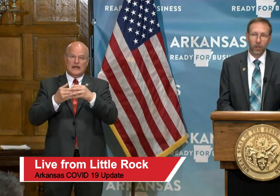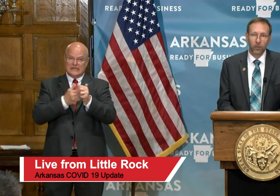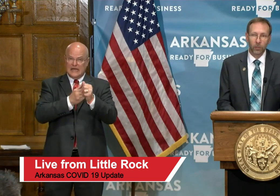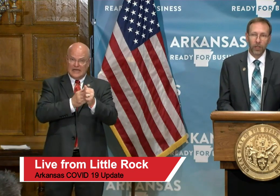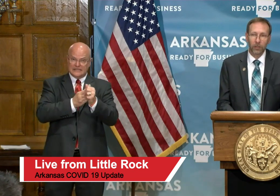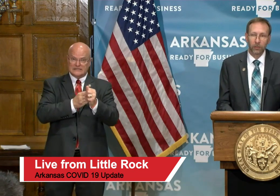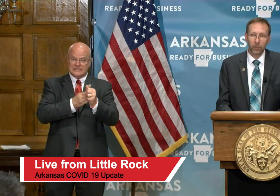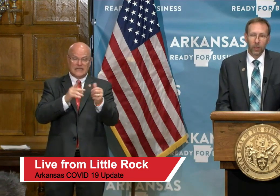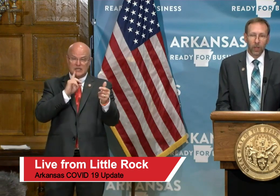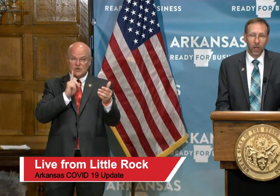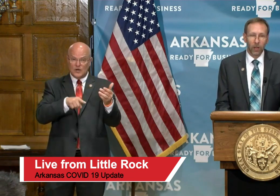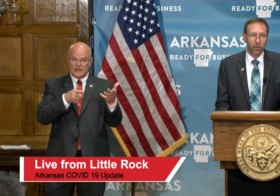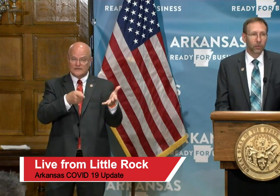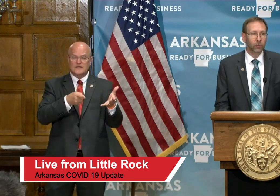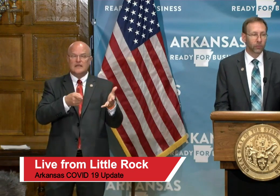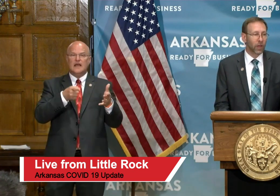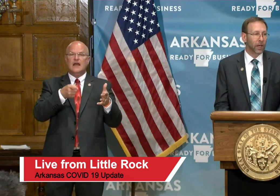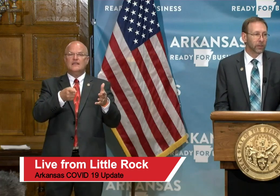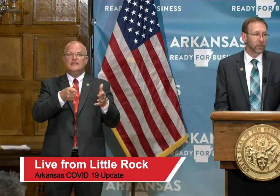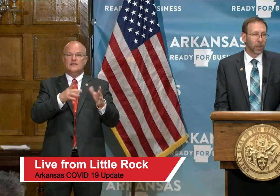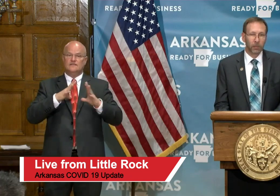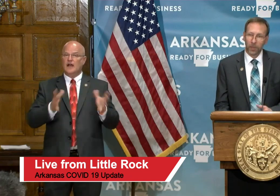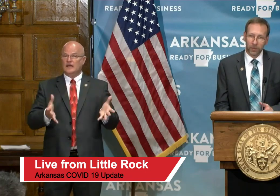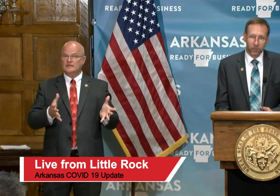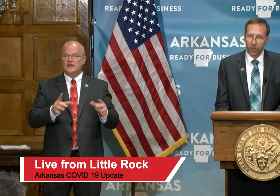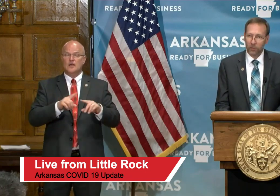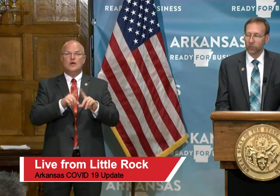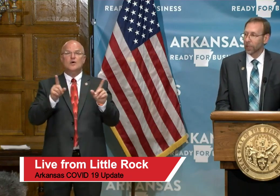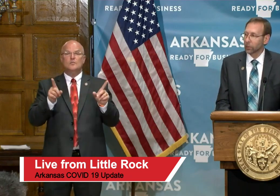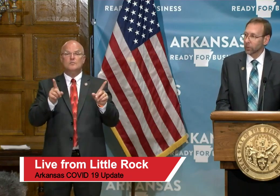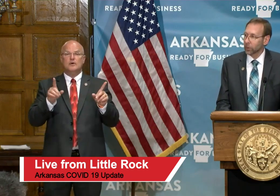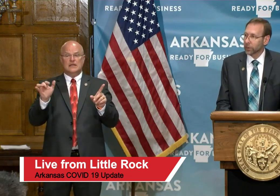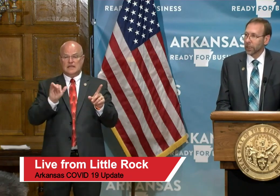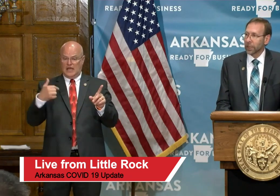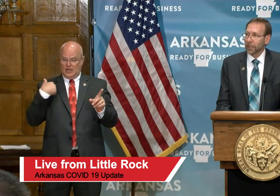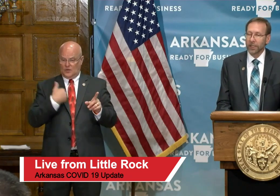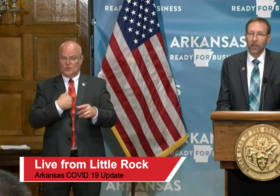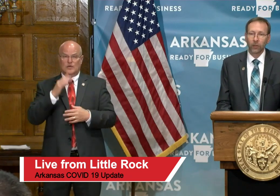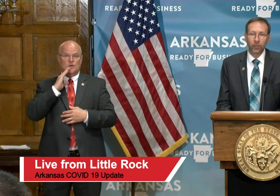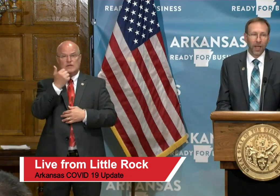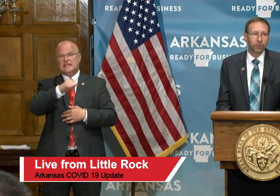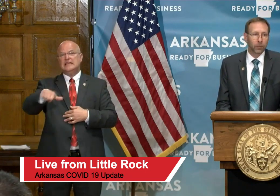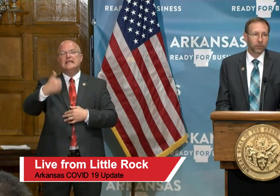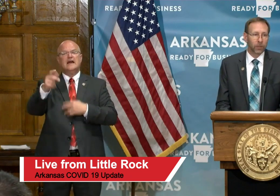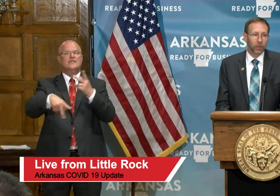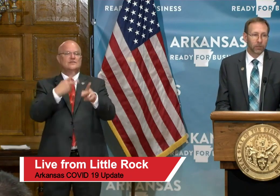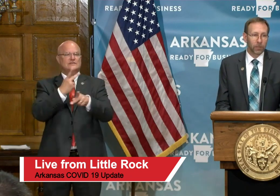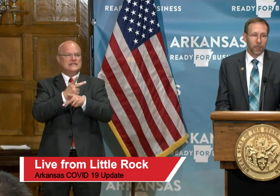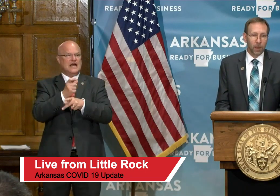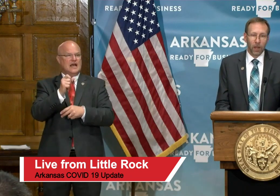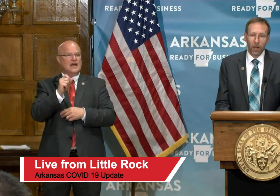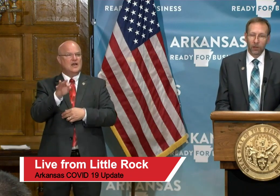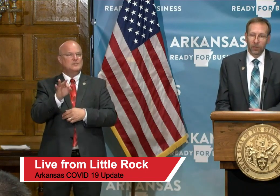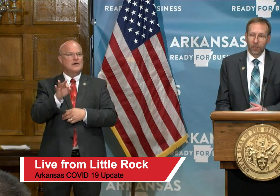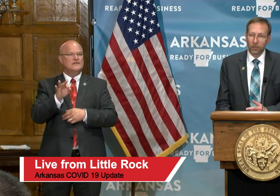and within our directives, they're just fine. But just like we would any other type of